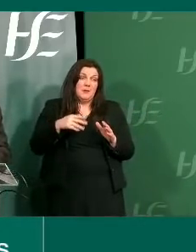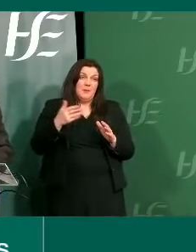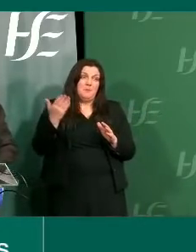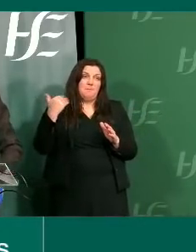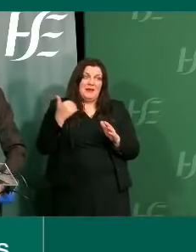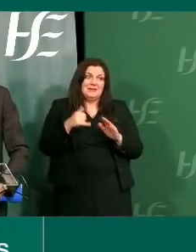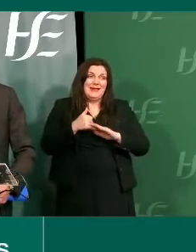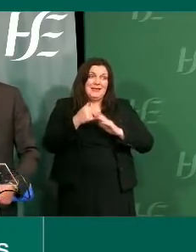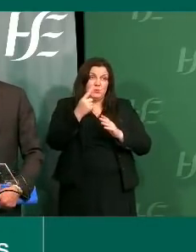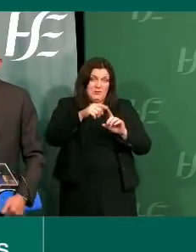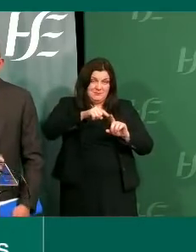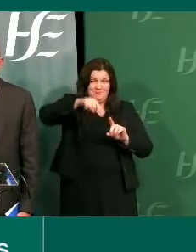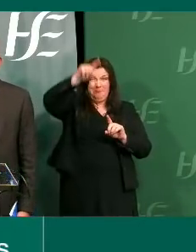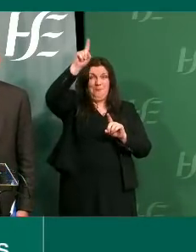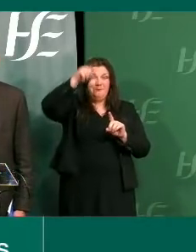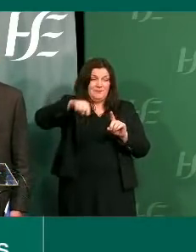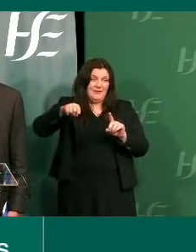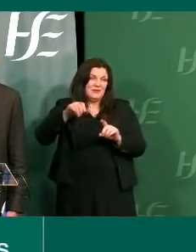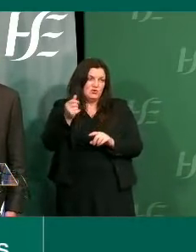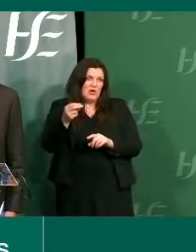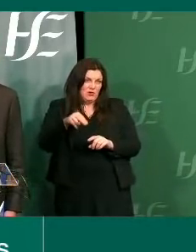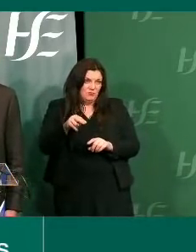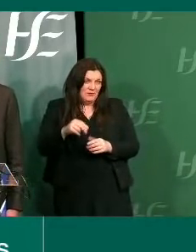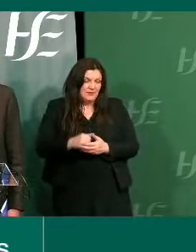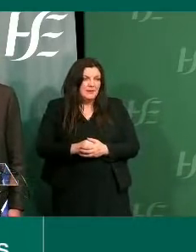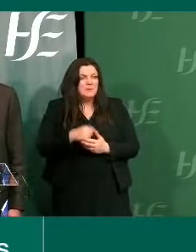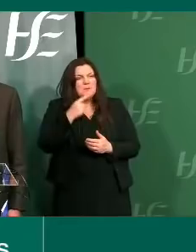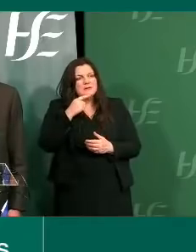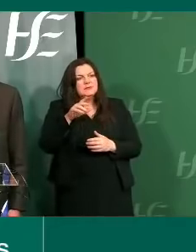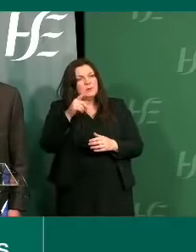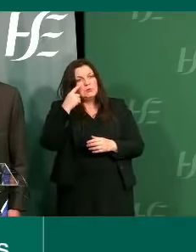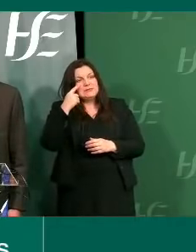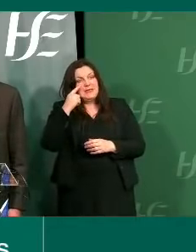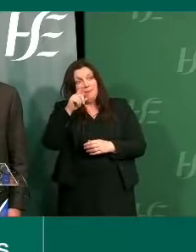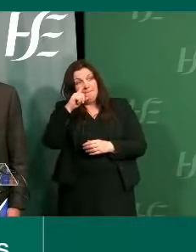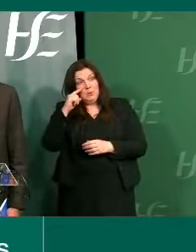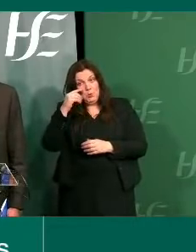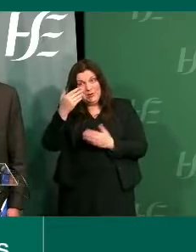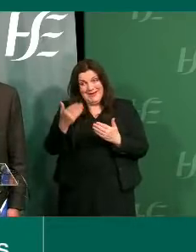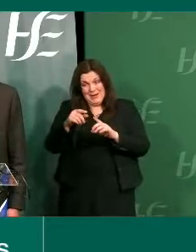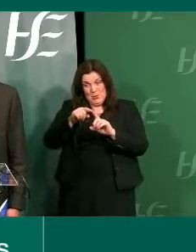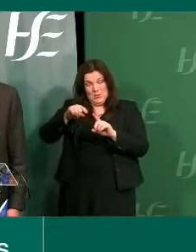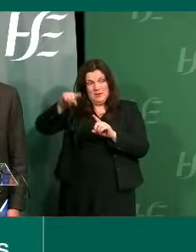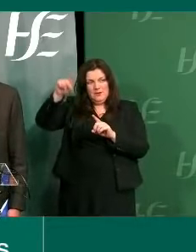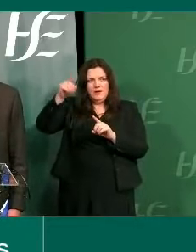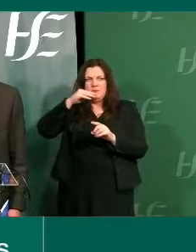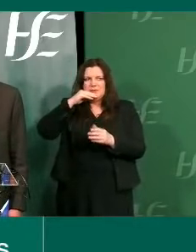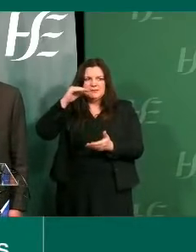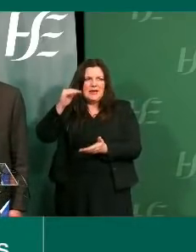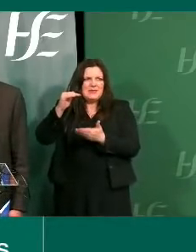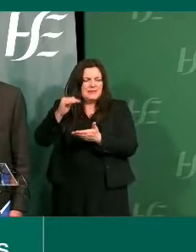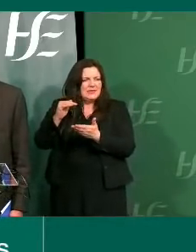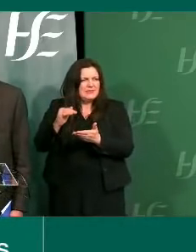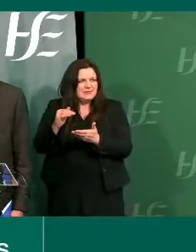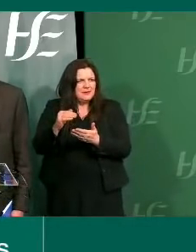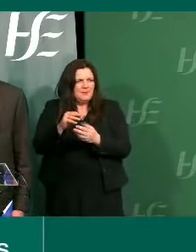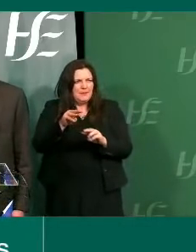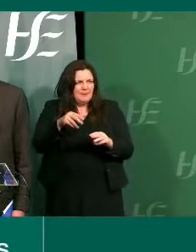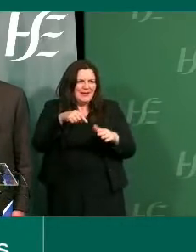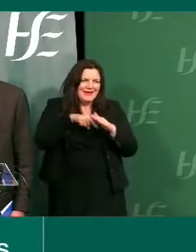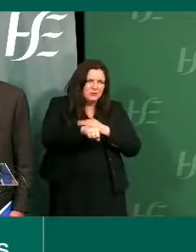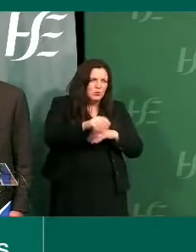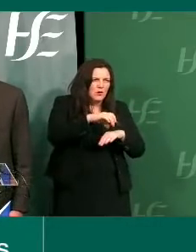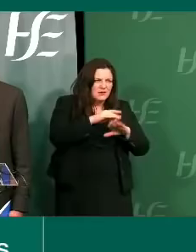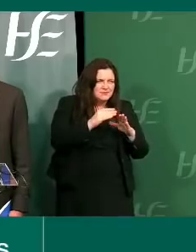January with that very tall peak. But again, on the right-hand side, that light blue, the number of cases, dwarfs the numbers who are hospitalized in ICU,